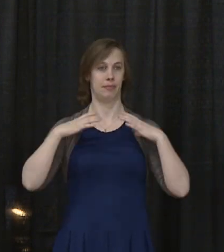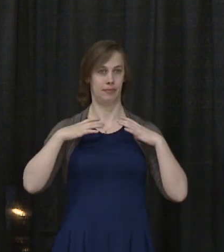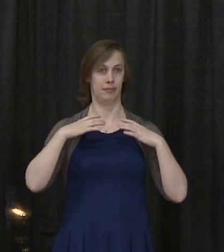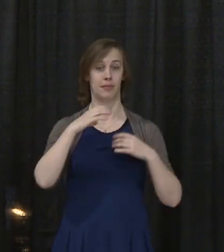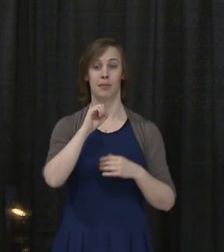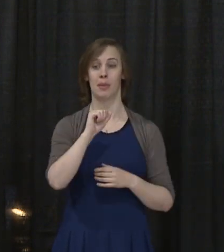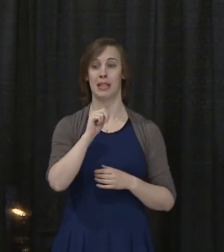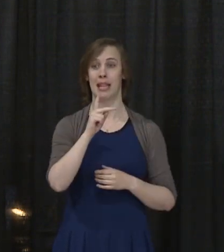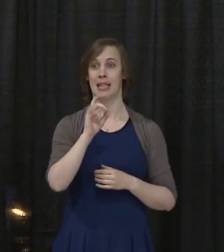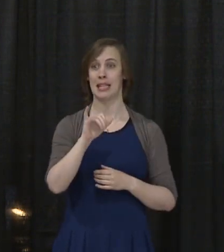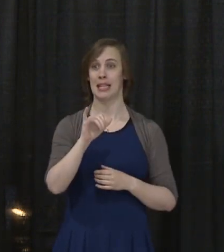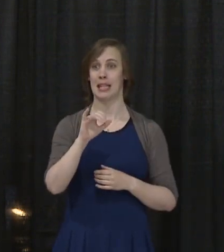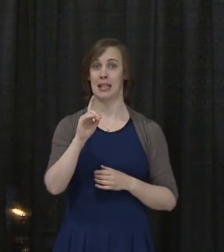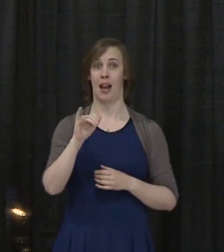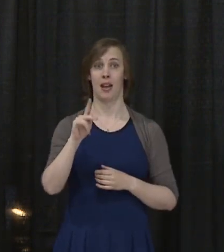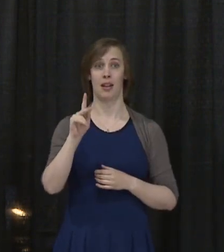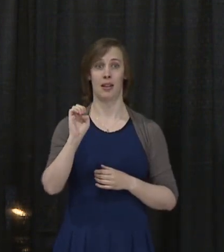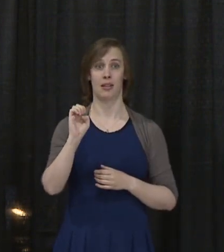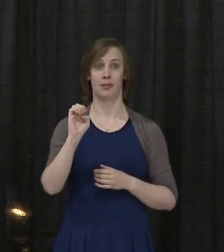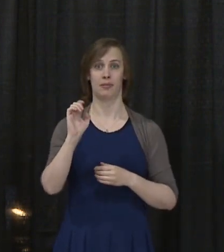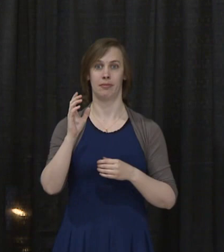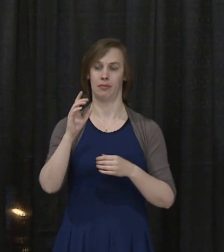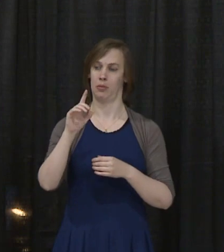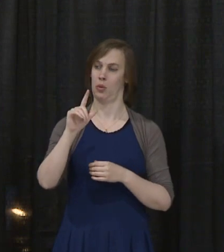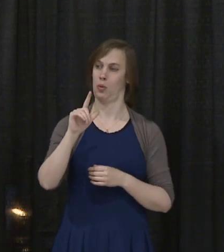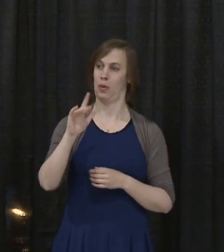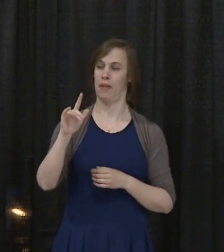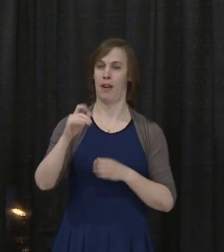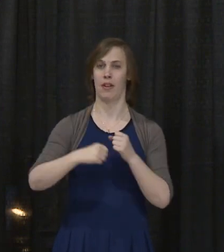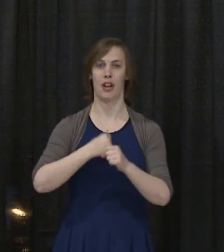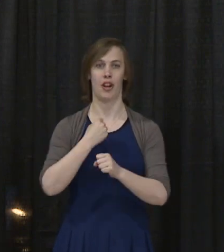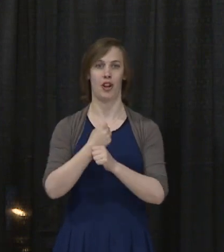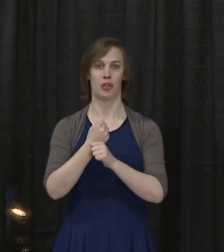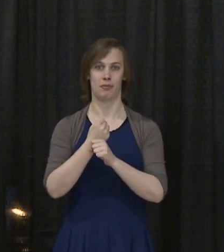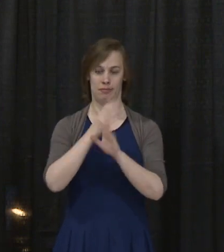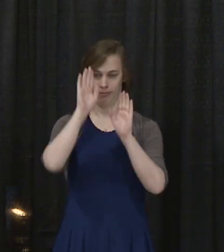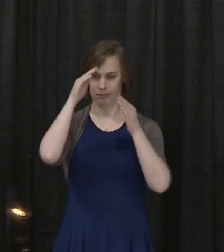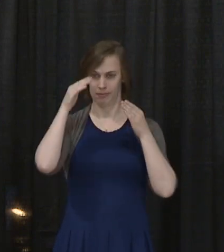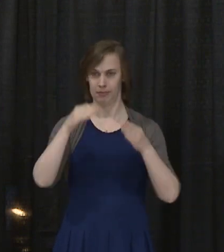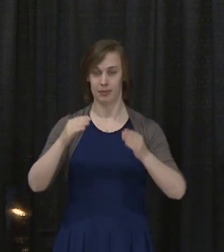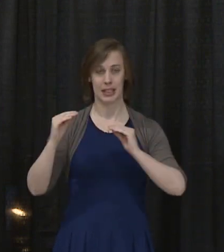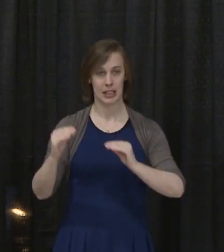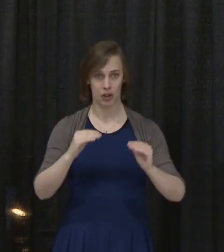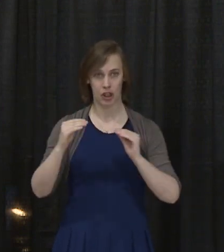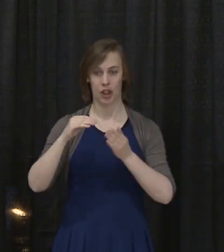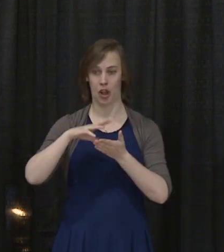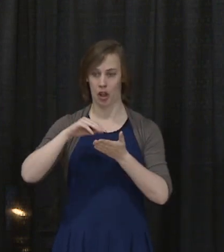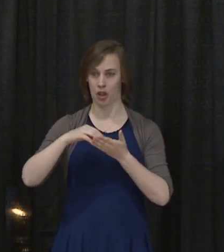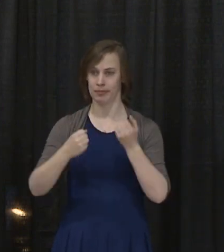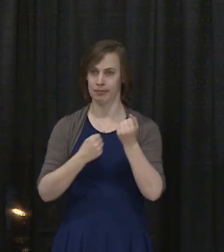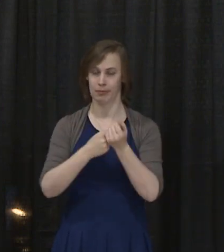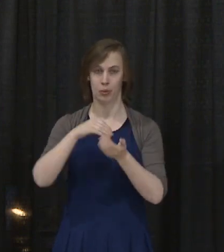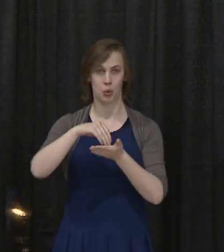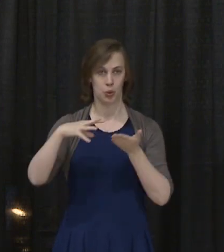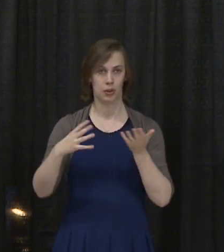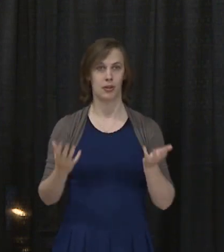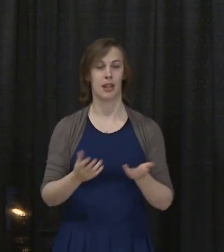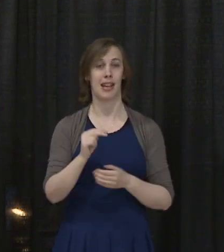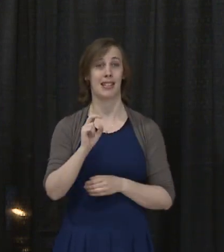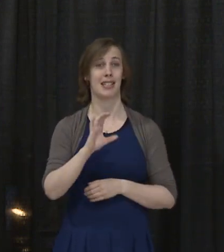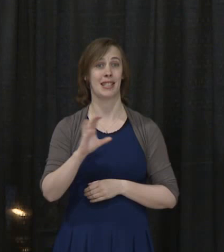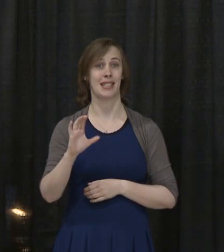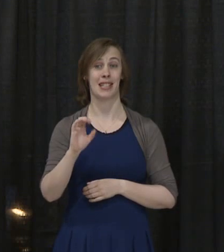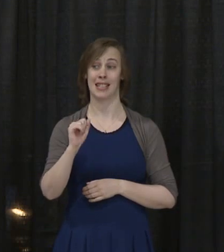25 years to teaching and learning and supporting students at NSCC. Sandy, we are grateful for your contributions to